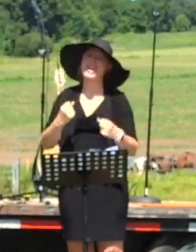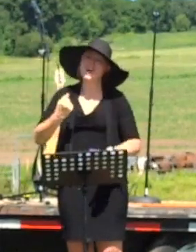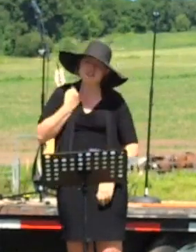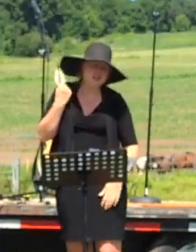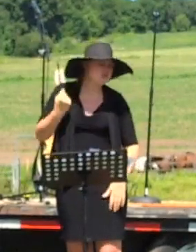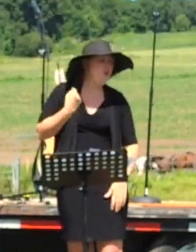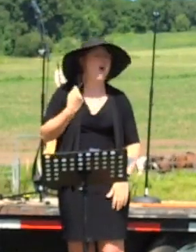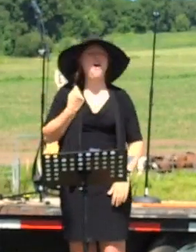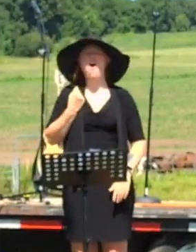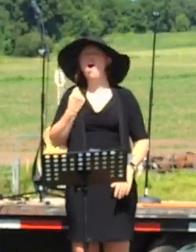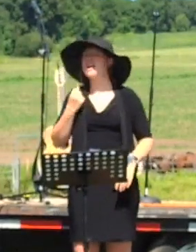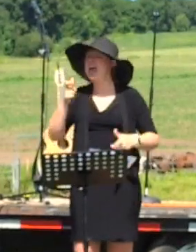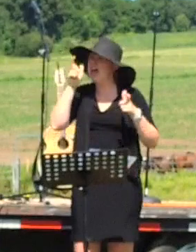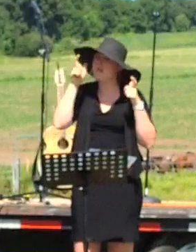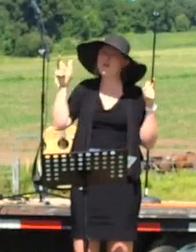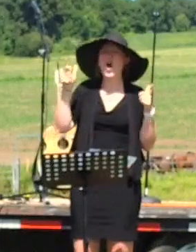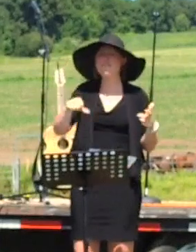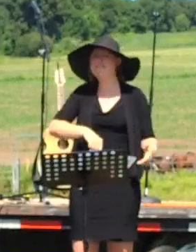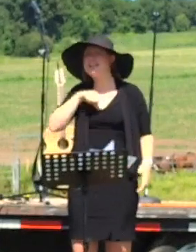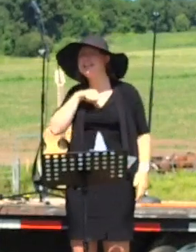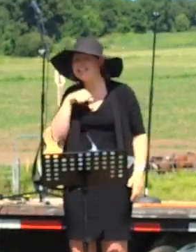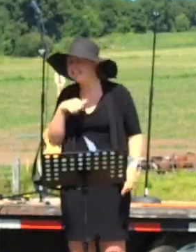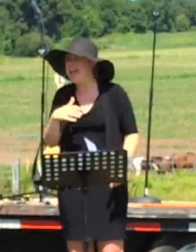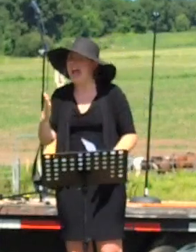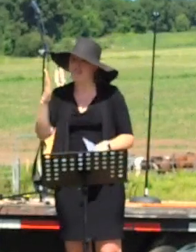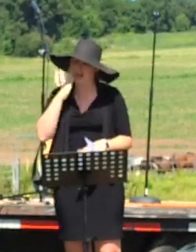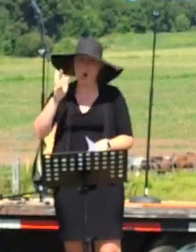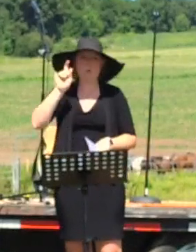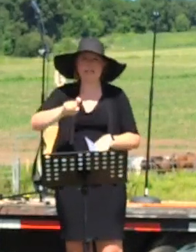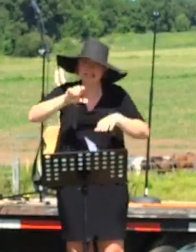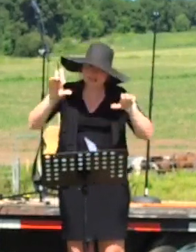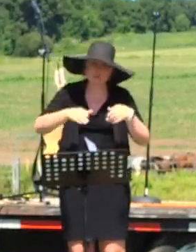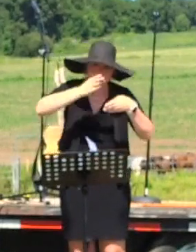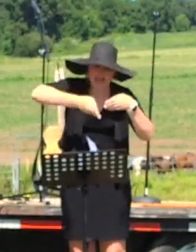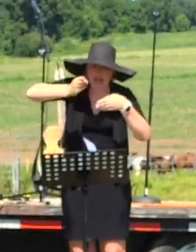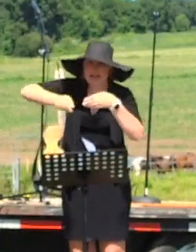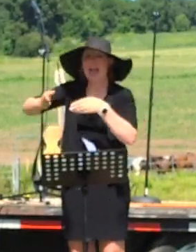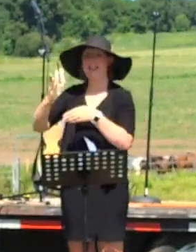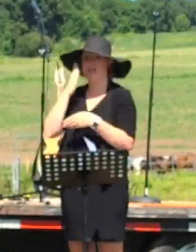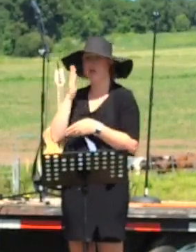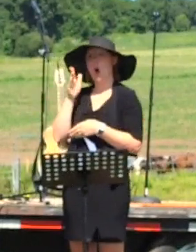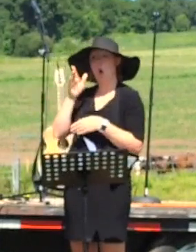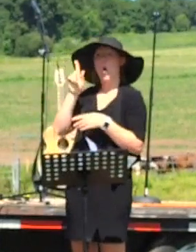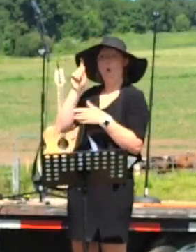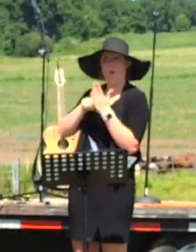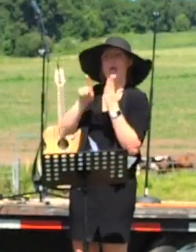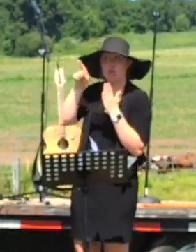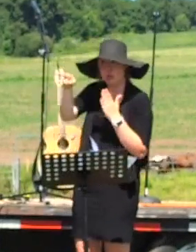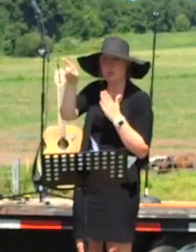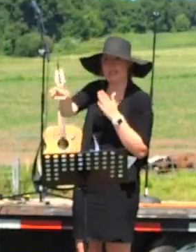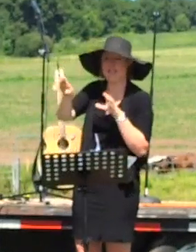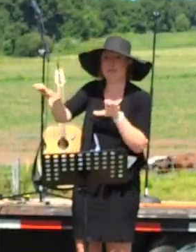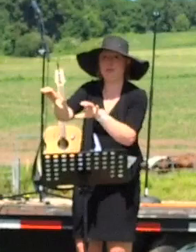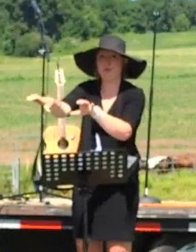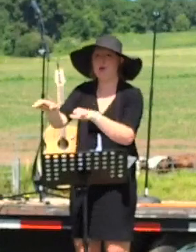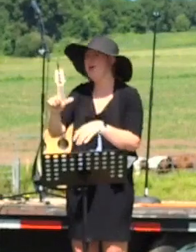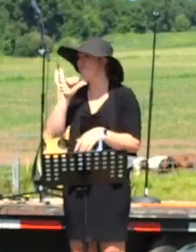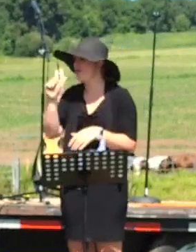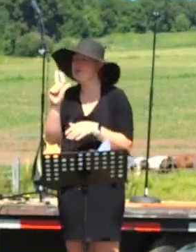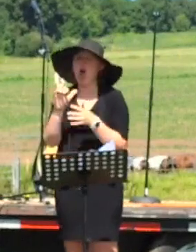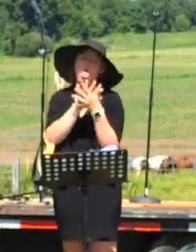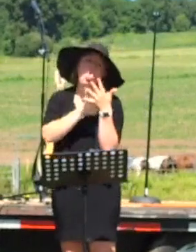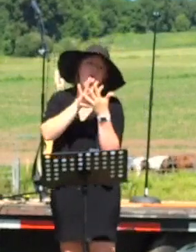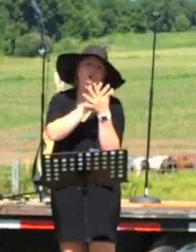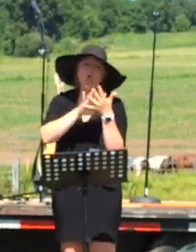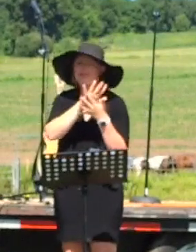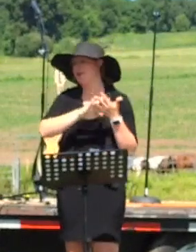they're confident and they know what needs to be done and they know what they need you to do to get there. They're not wishy-washy. They're